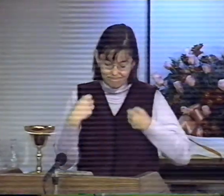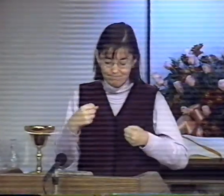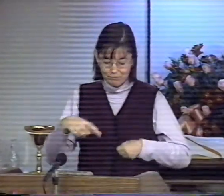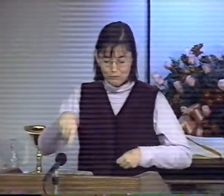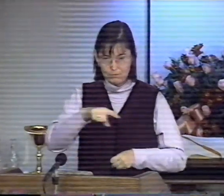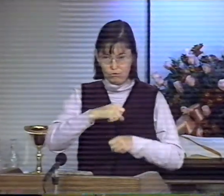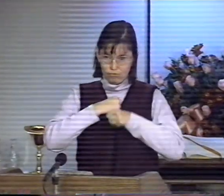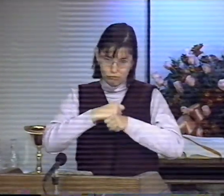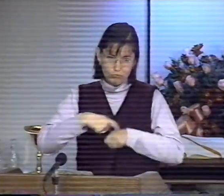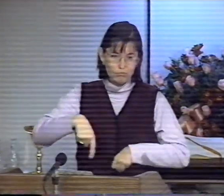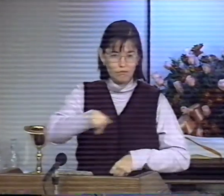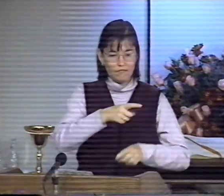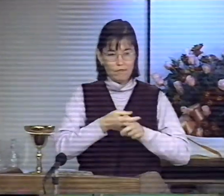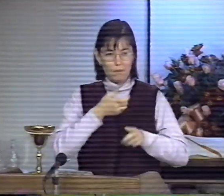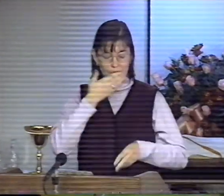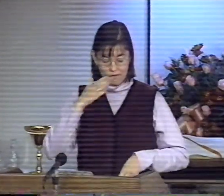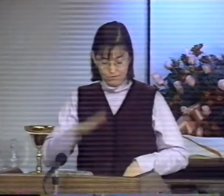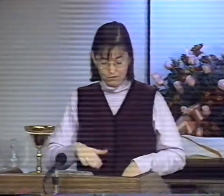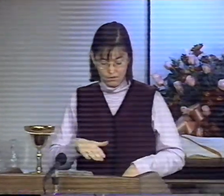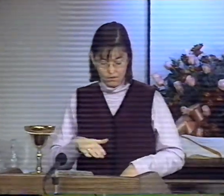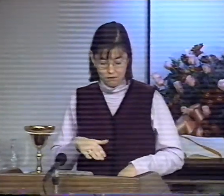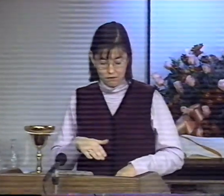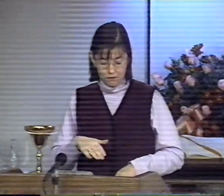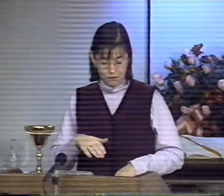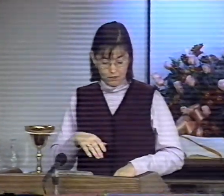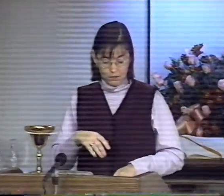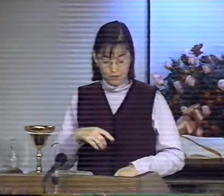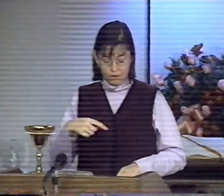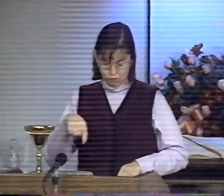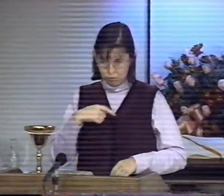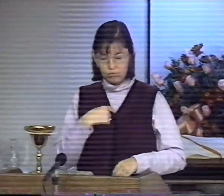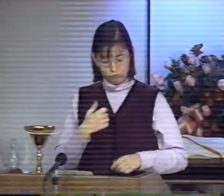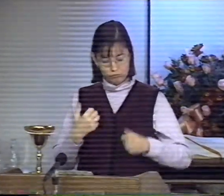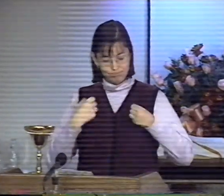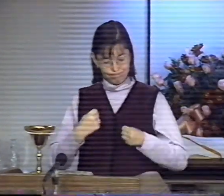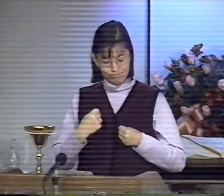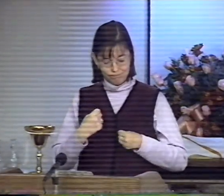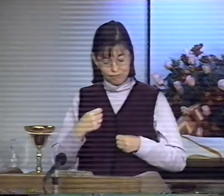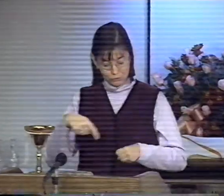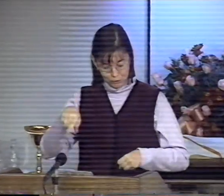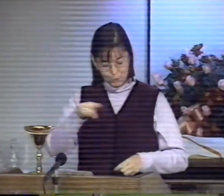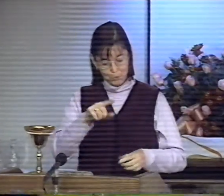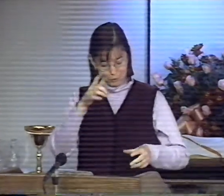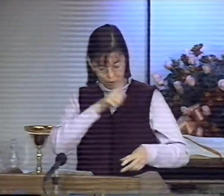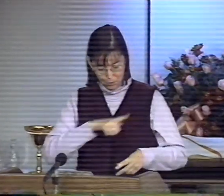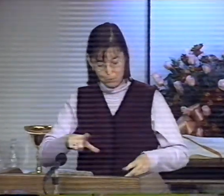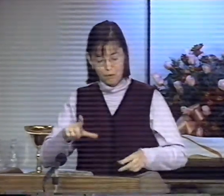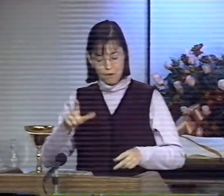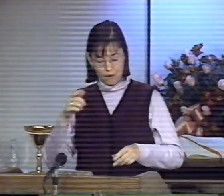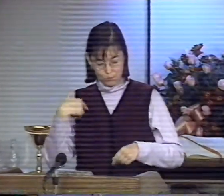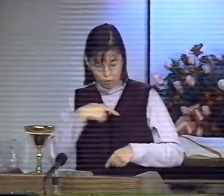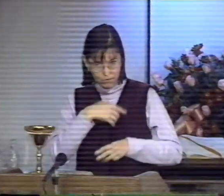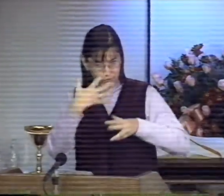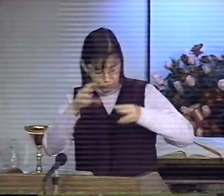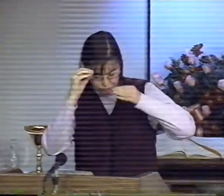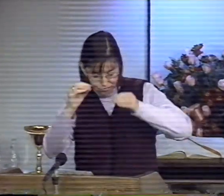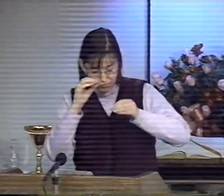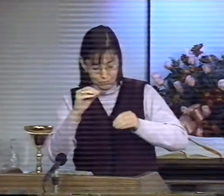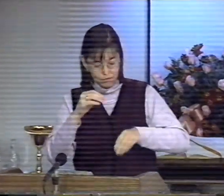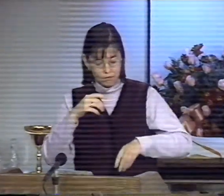But the Lord is faithful. He will strengthen you and guard you from the evil one. We are confident of you in the Lord,